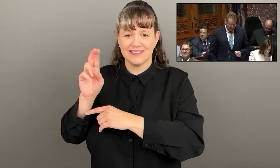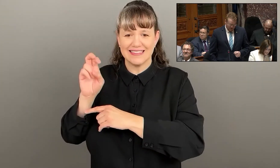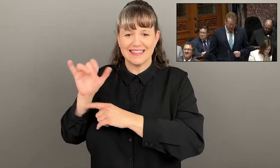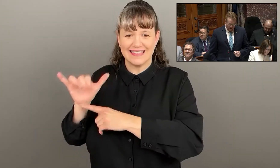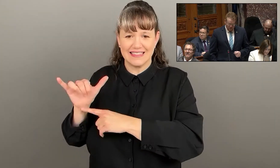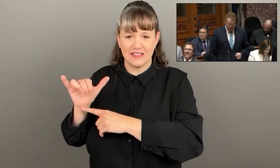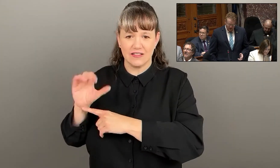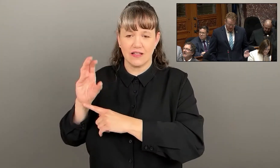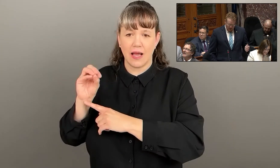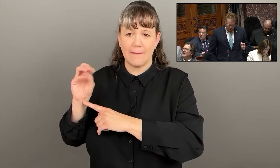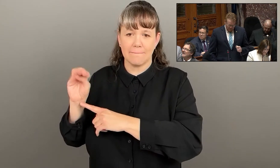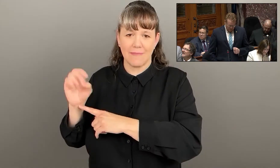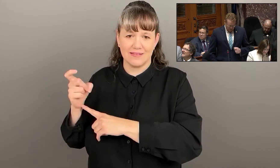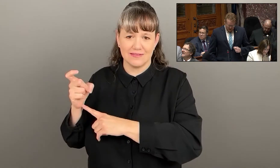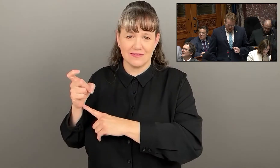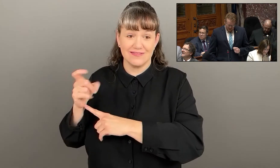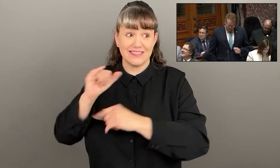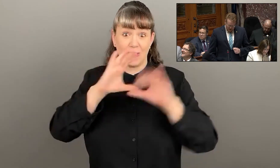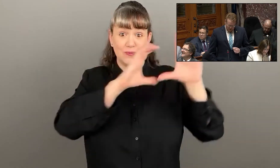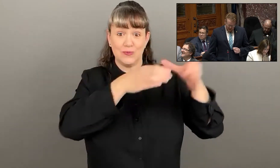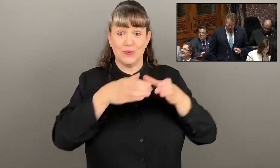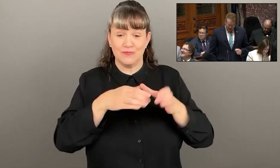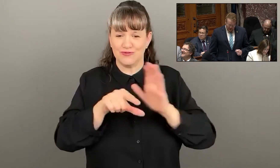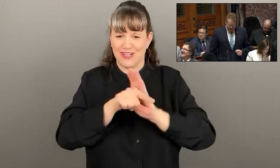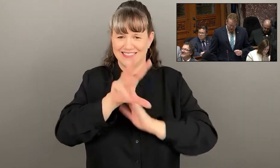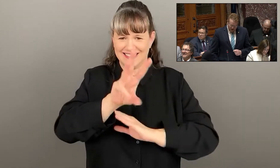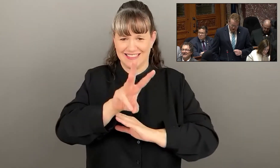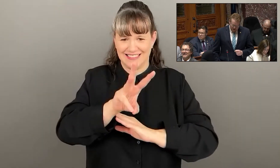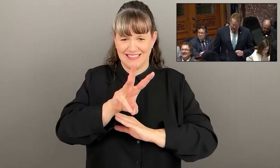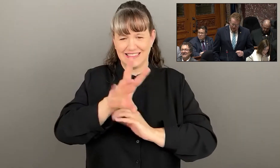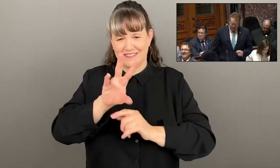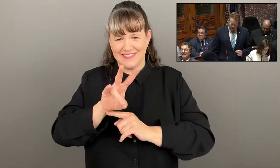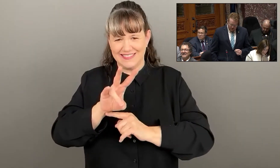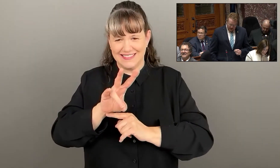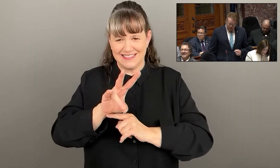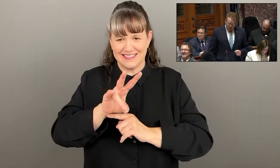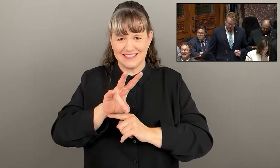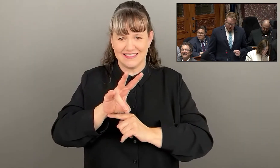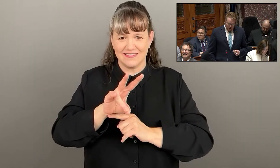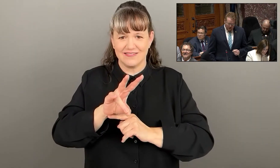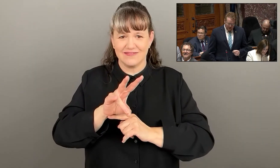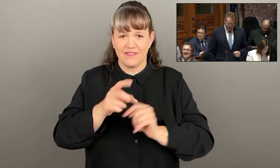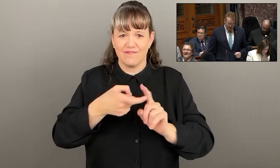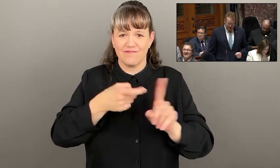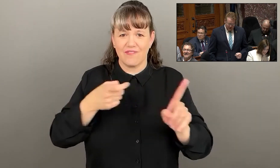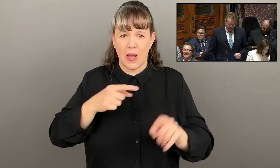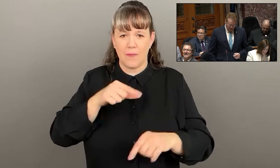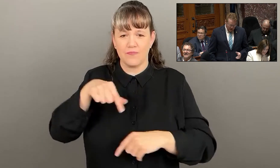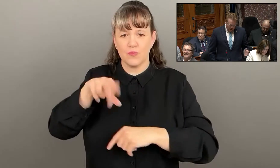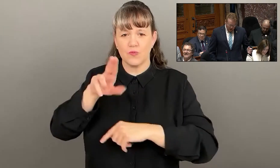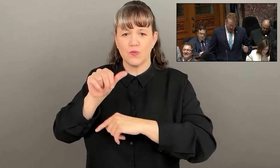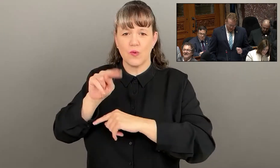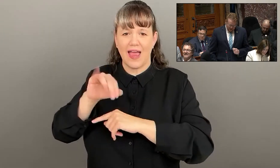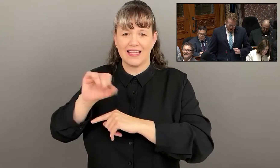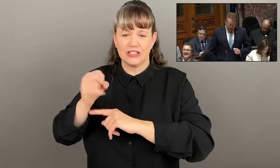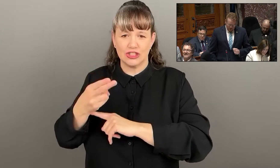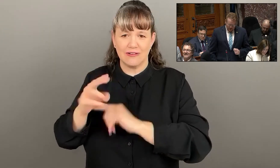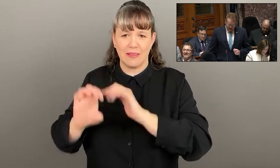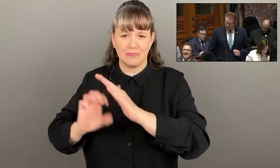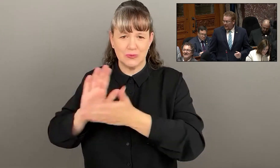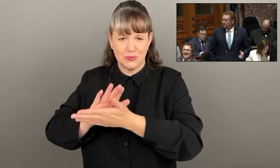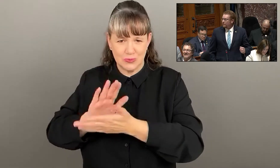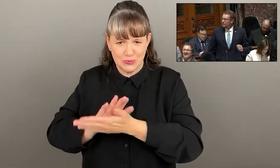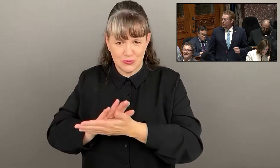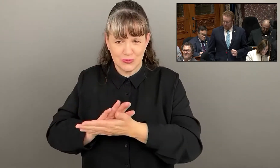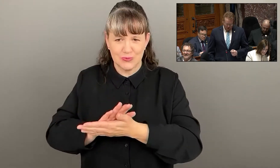Quinish Elementary School, which is situated on the traditional territory of the Comox First Nations, along with their teacher,